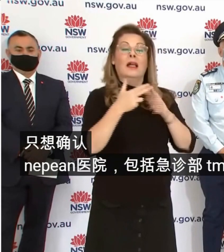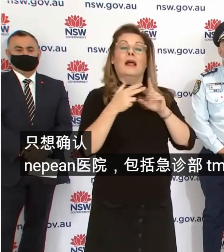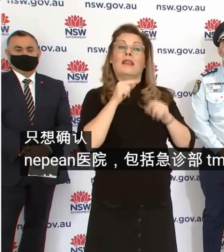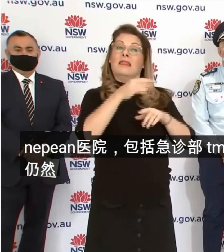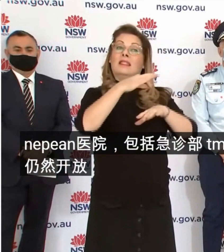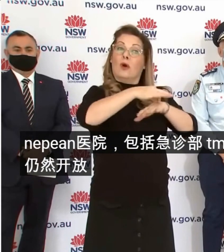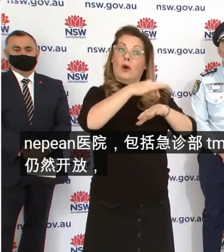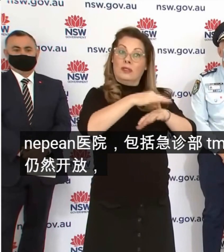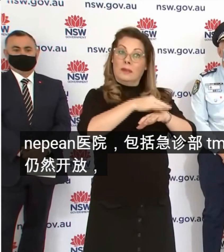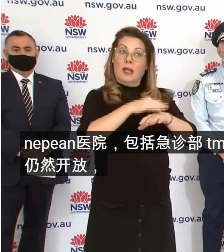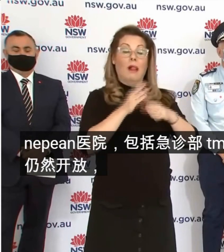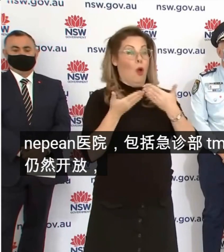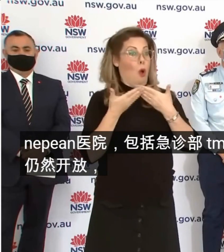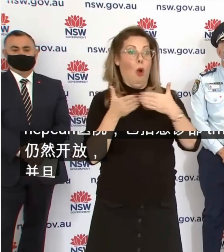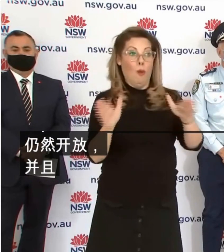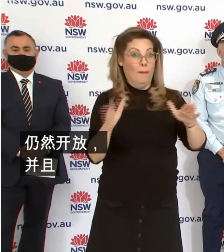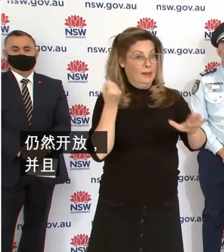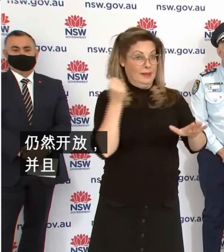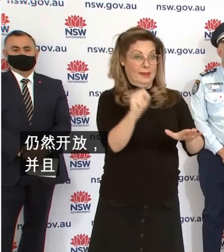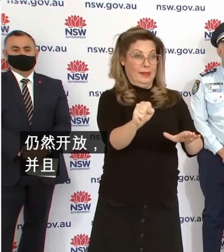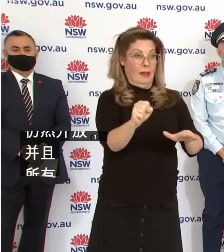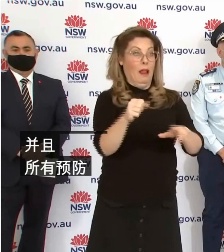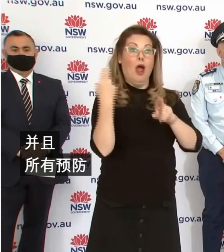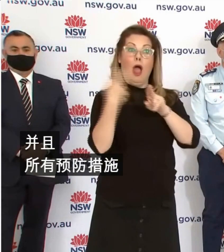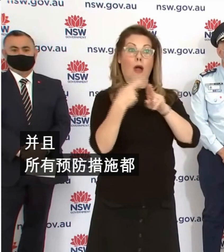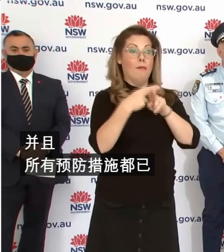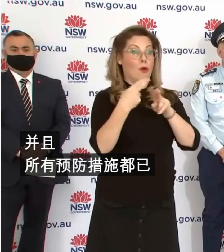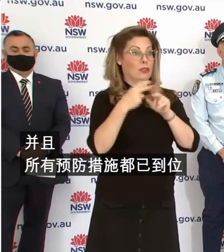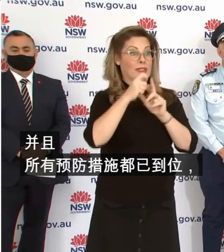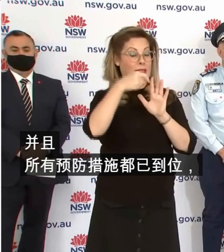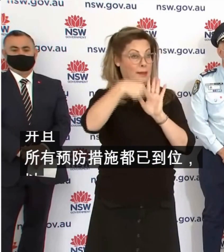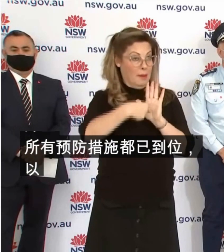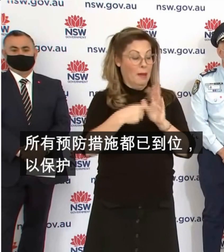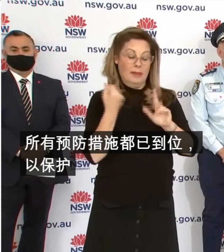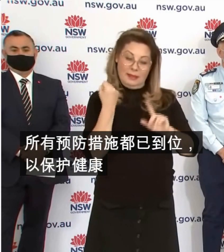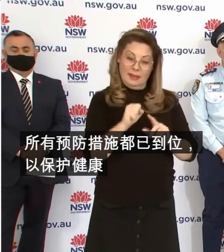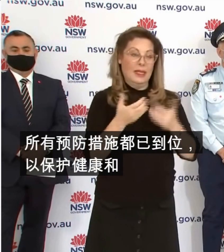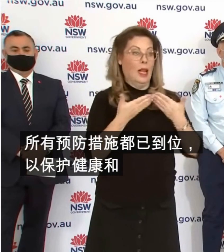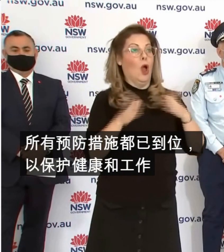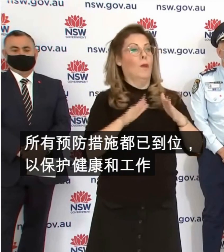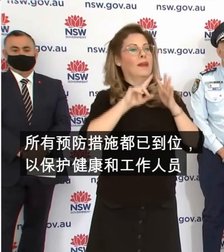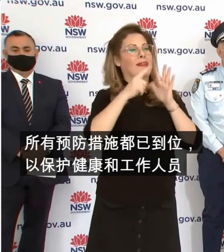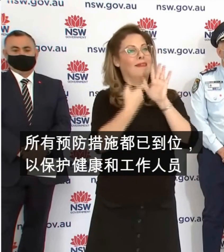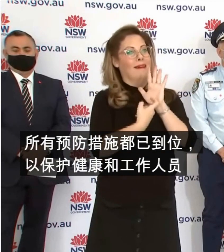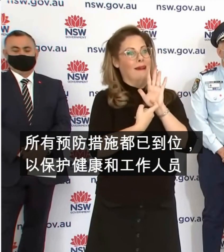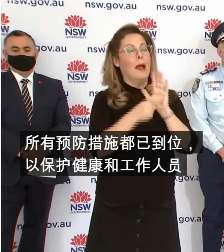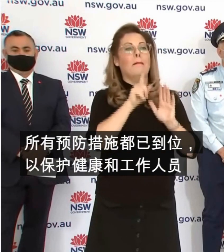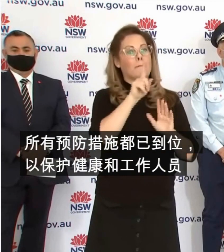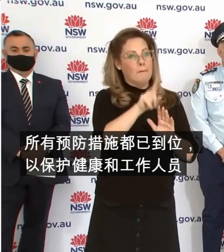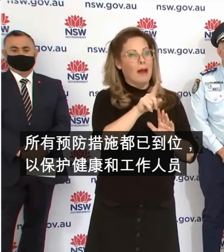emergency department, remains open, and all precautions have been put in place to protect both health and